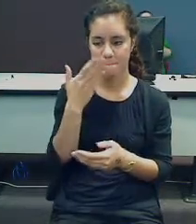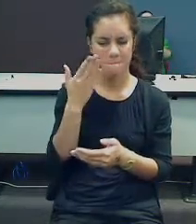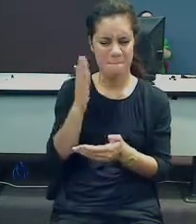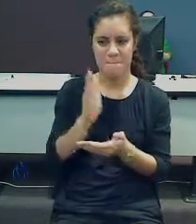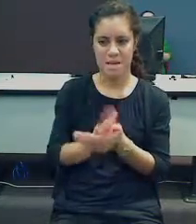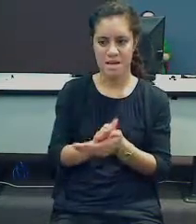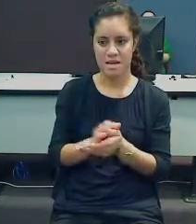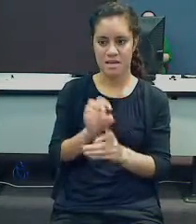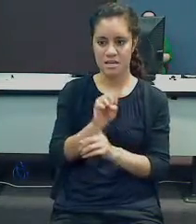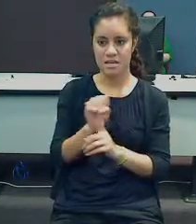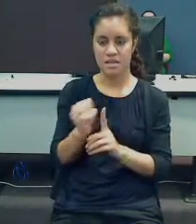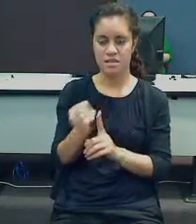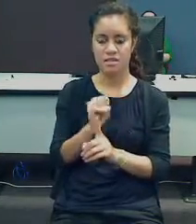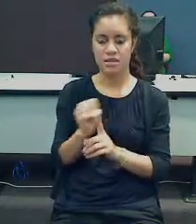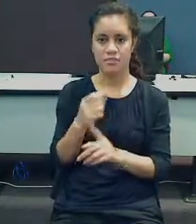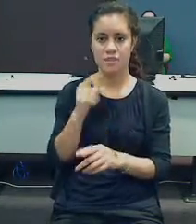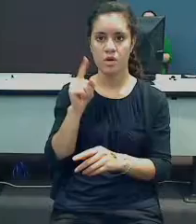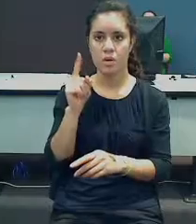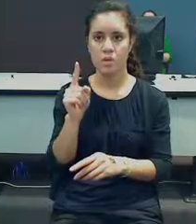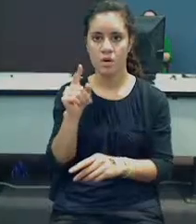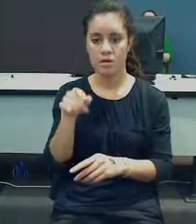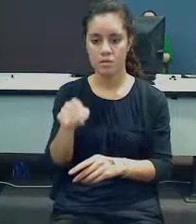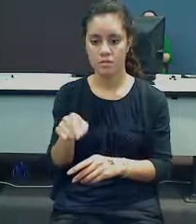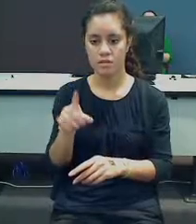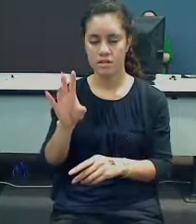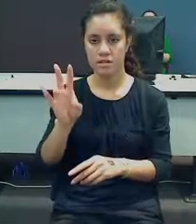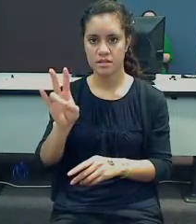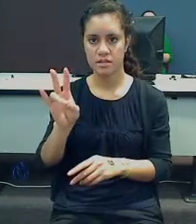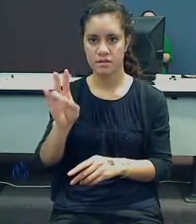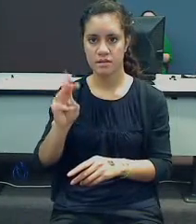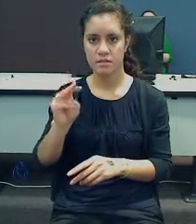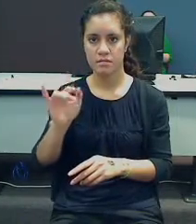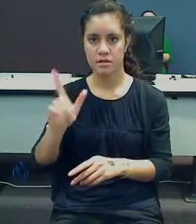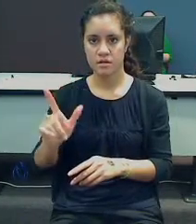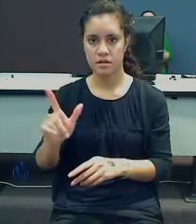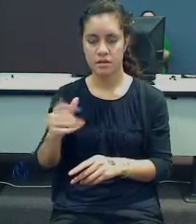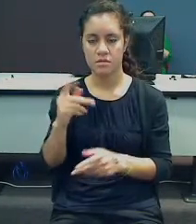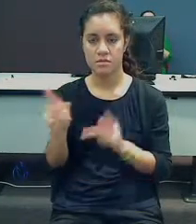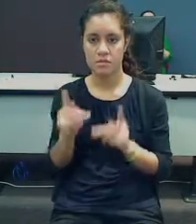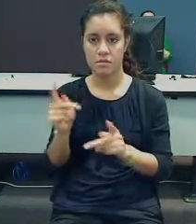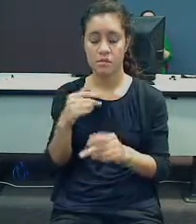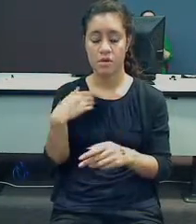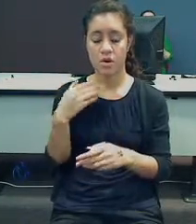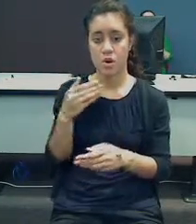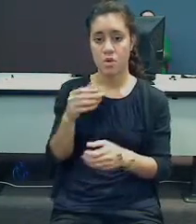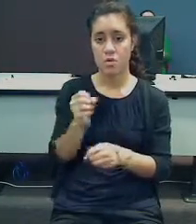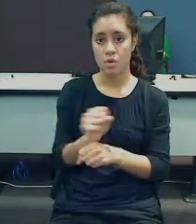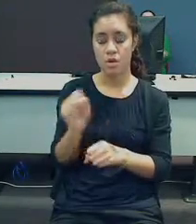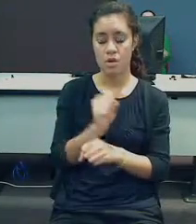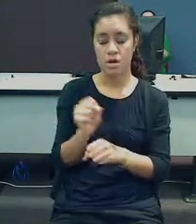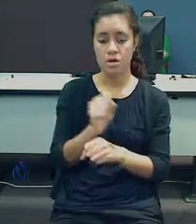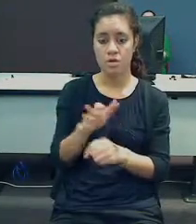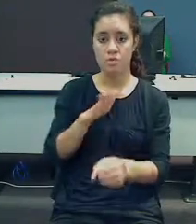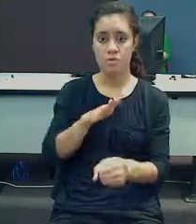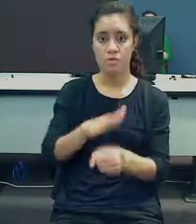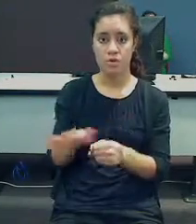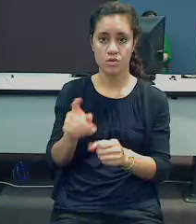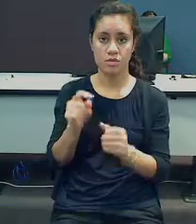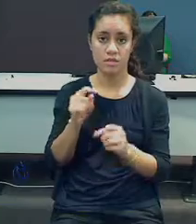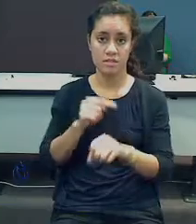1.7 million people were working full time. Those 1.7 million people were